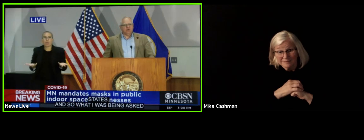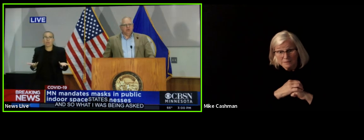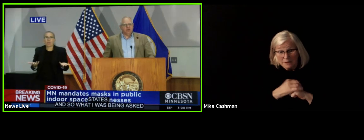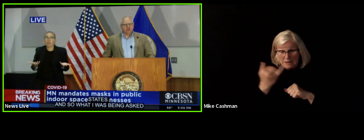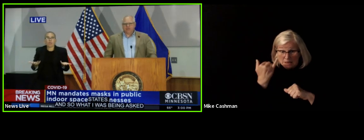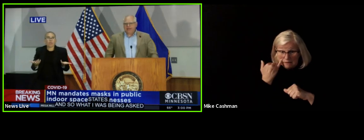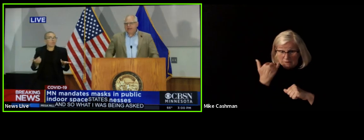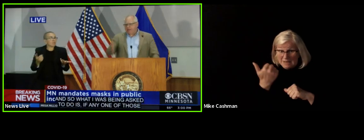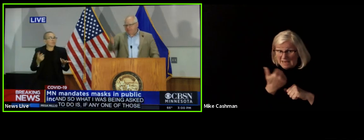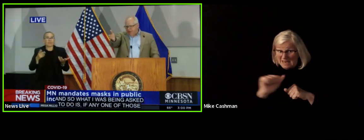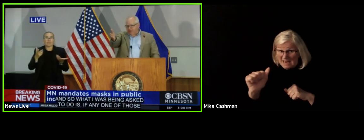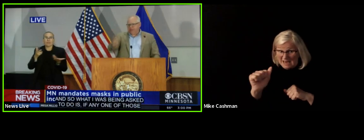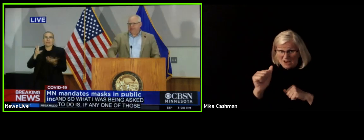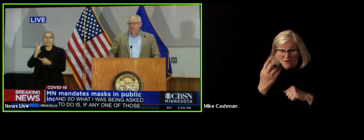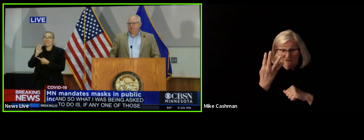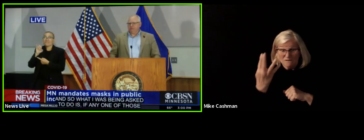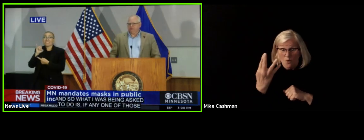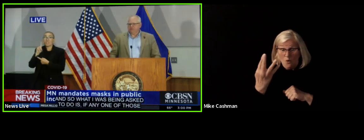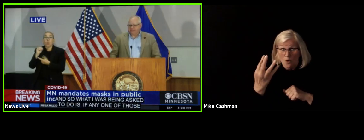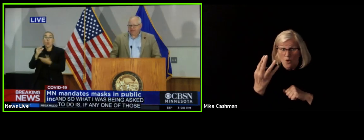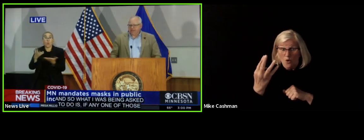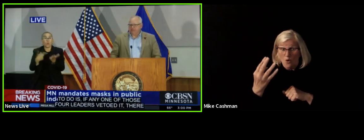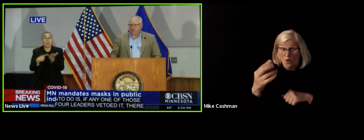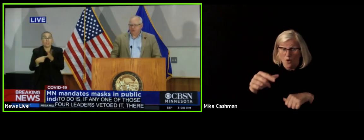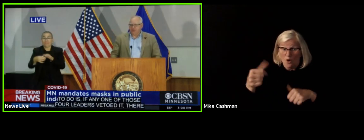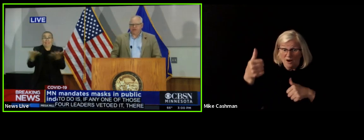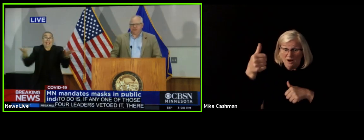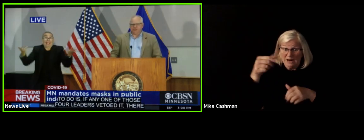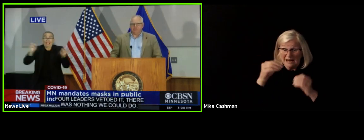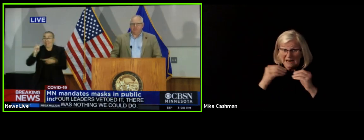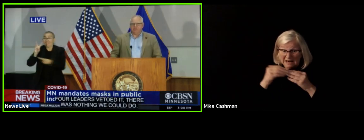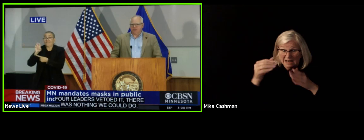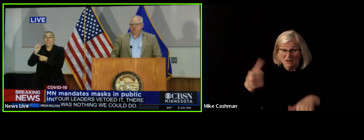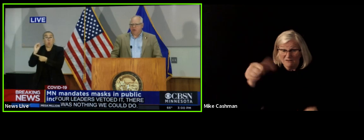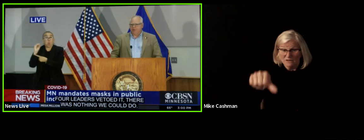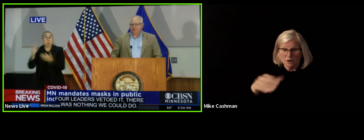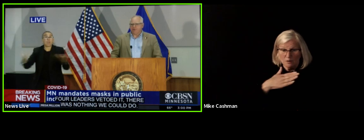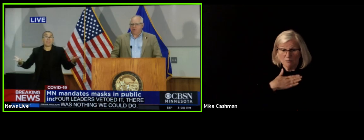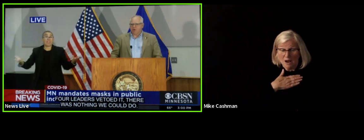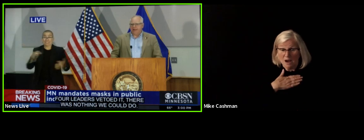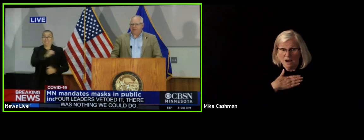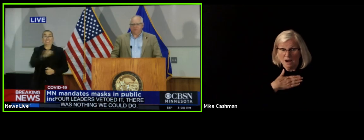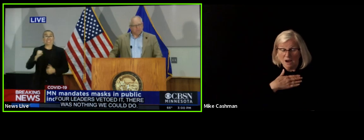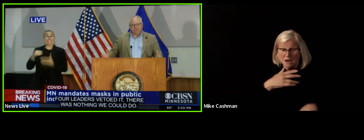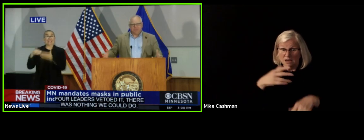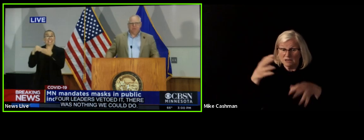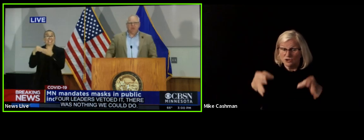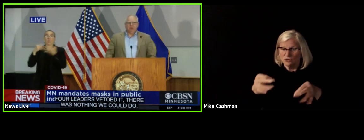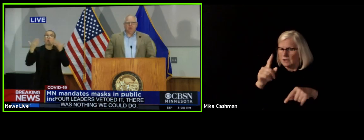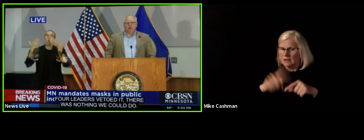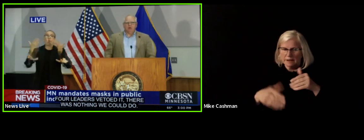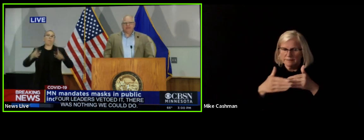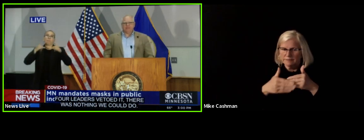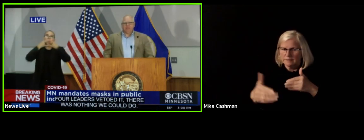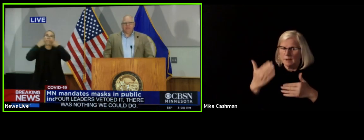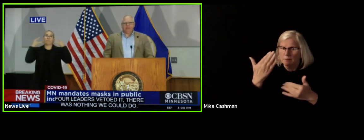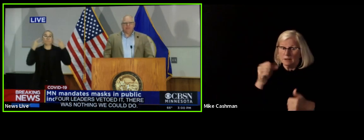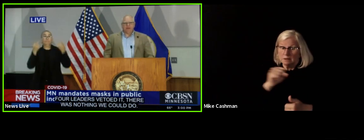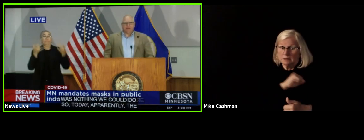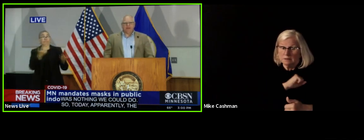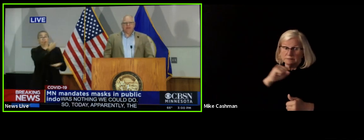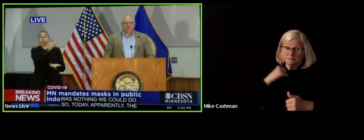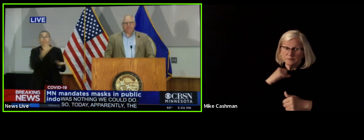do. So today, apparently, the Senate majority leadership doesn't want people to wear masks. Okay, that's an